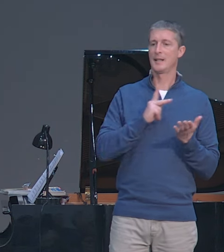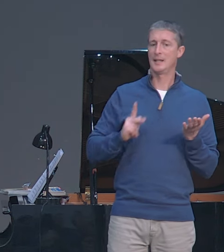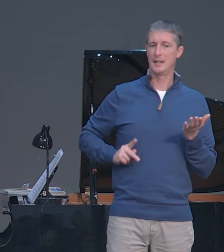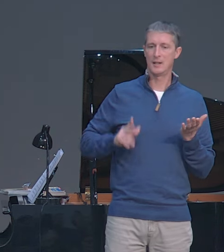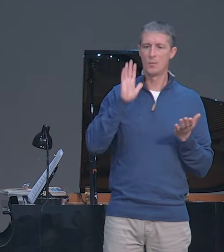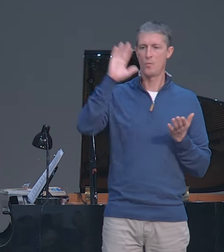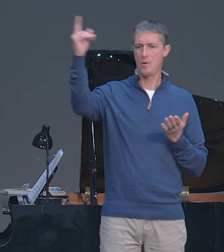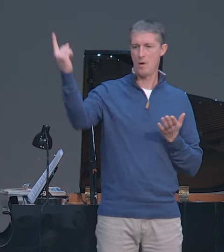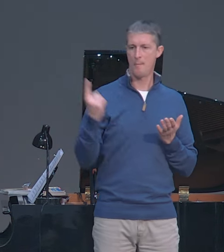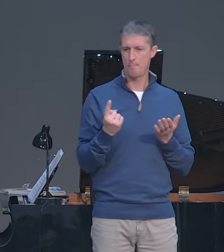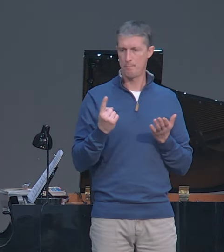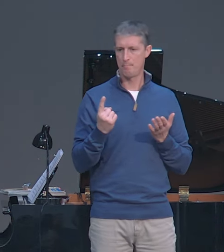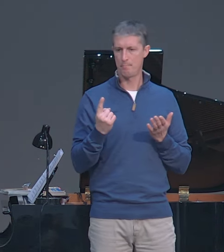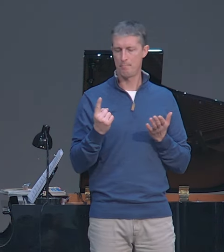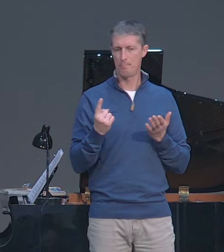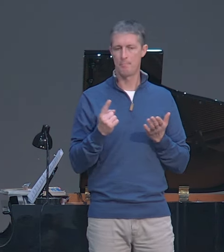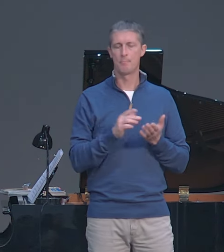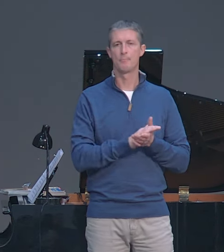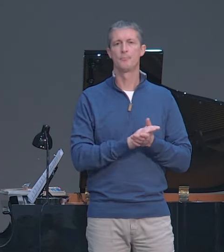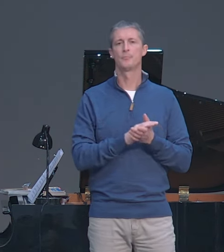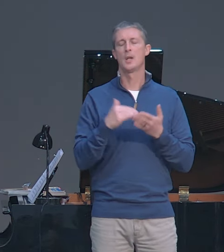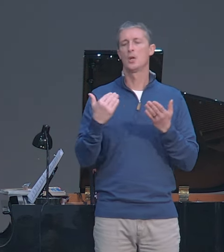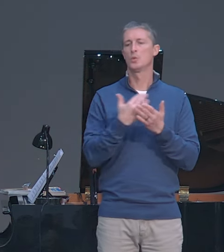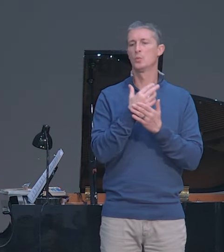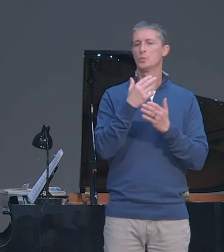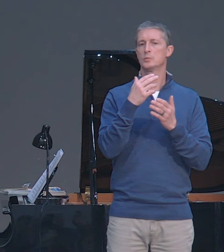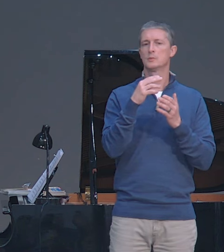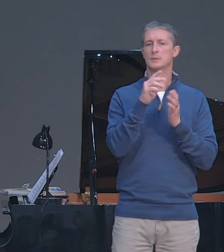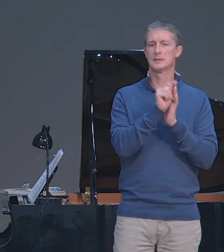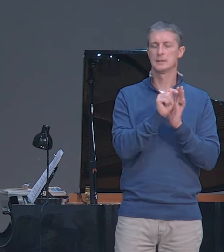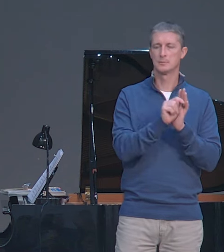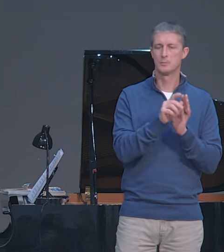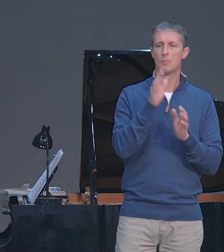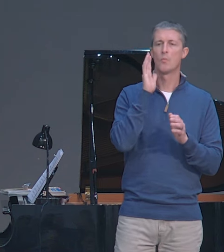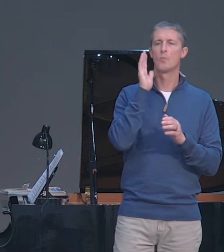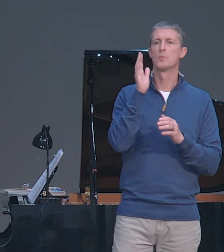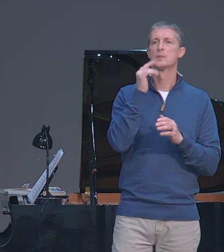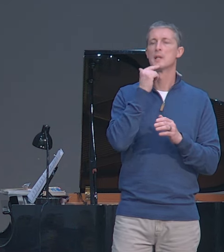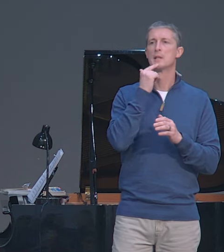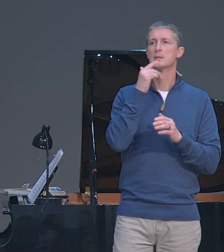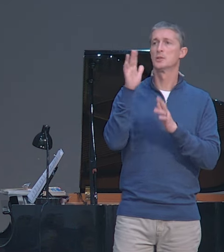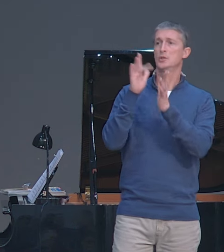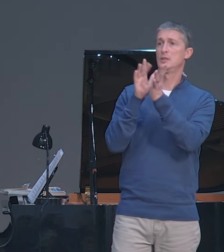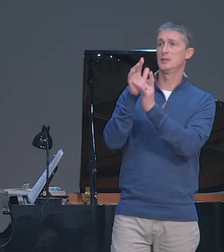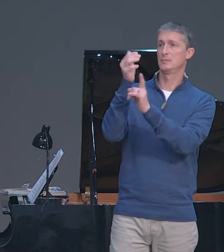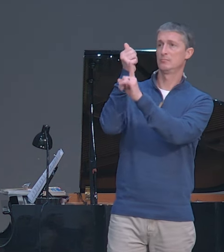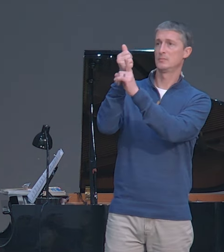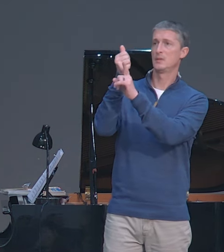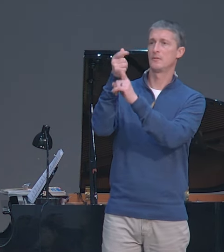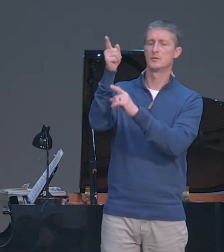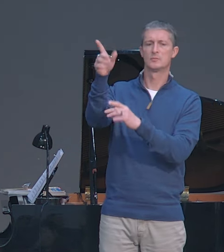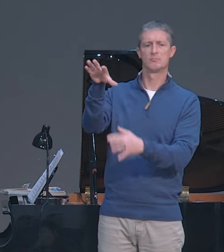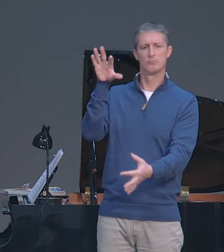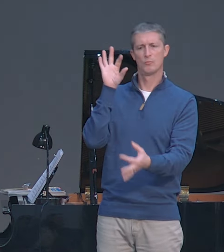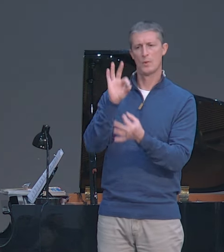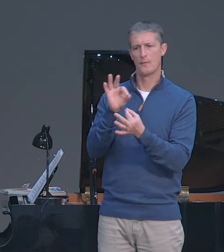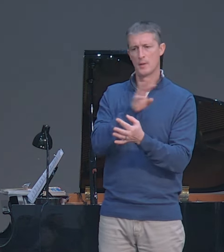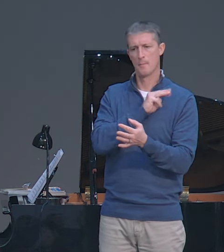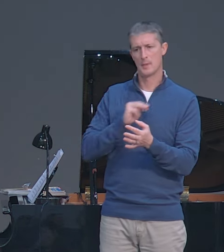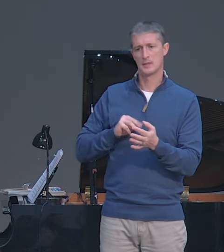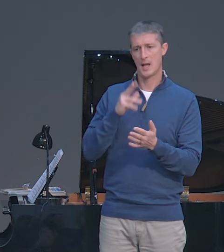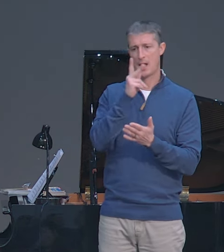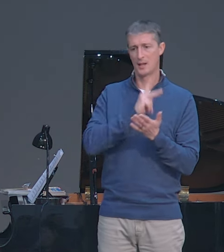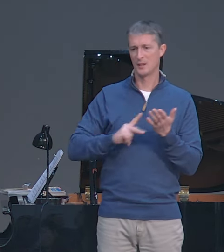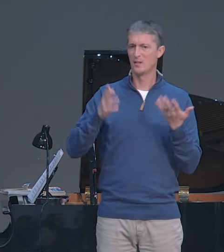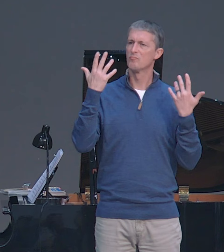come. The New Testament declares that Jesus is the perfect Messiah King who